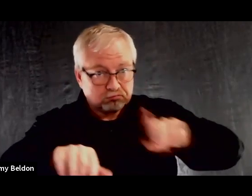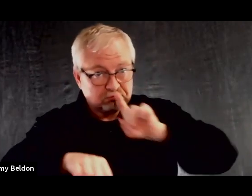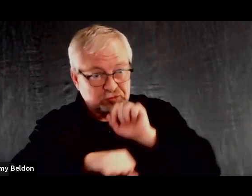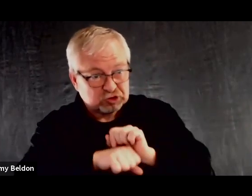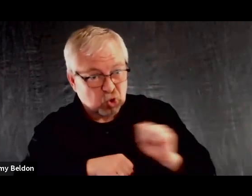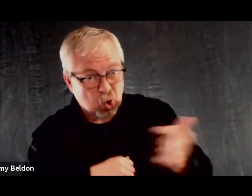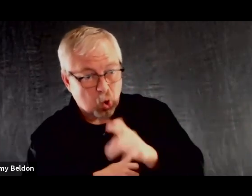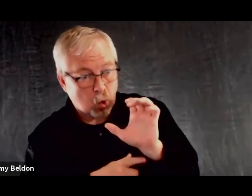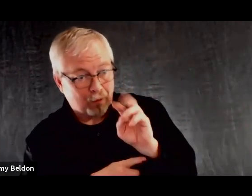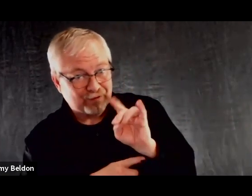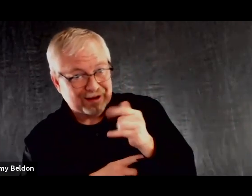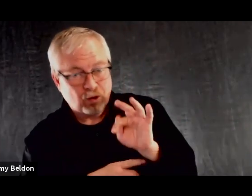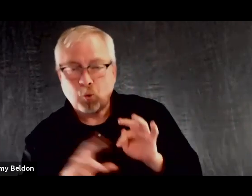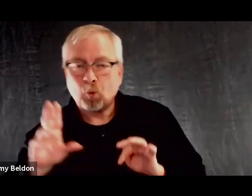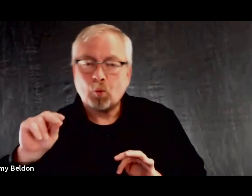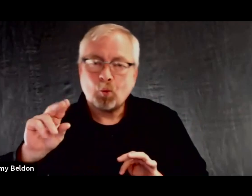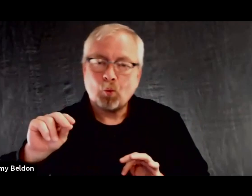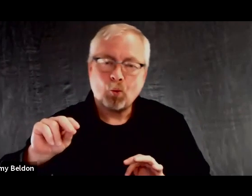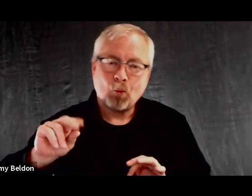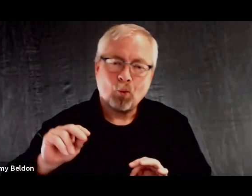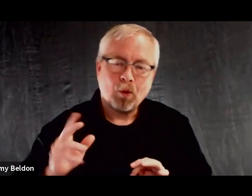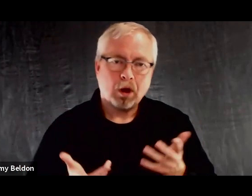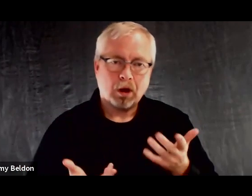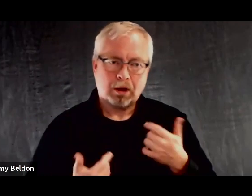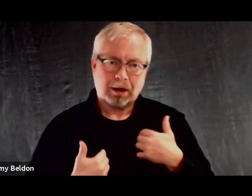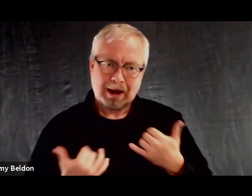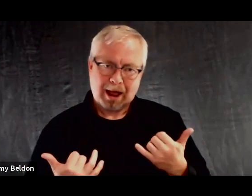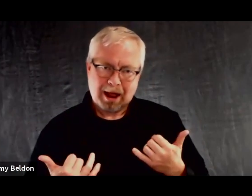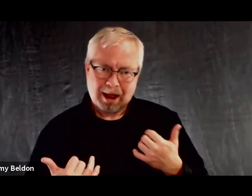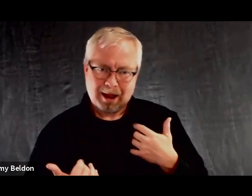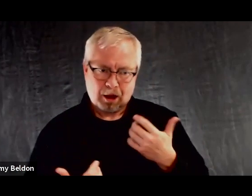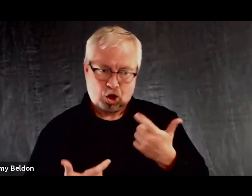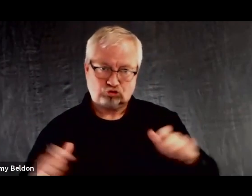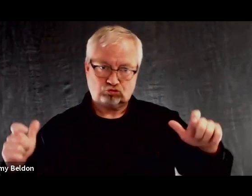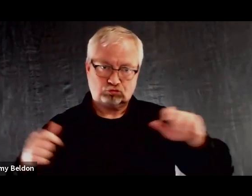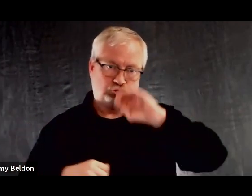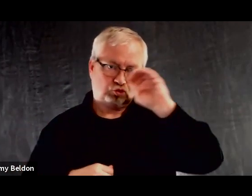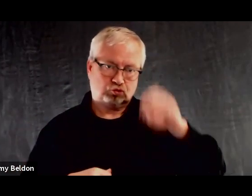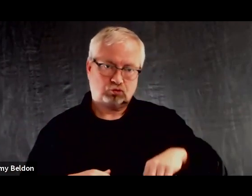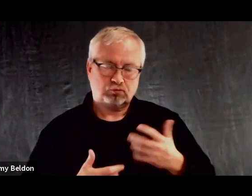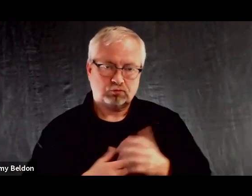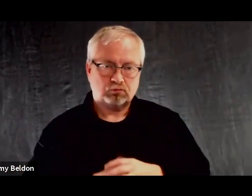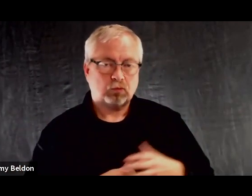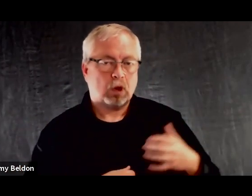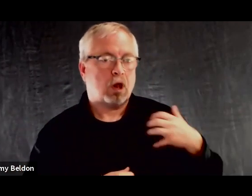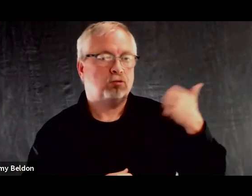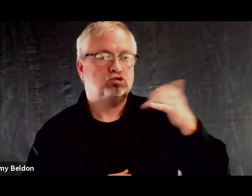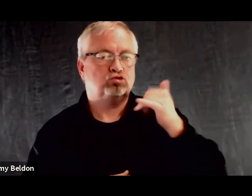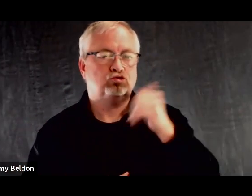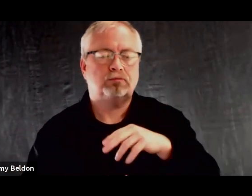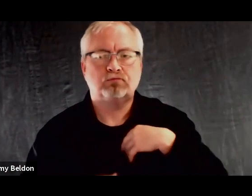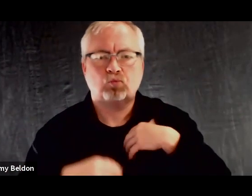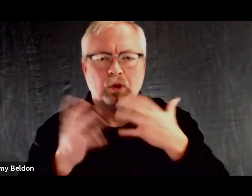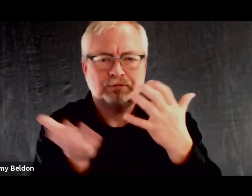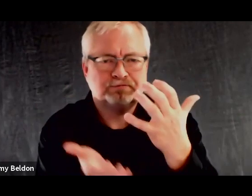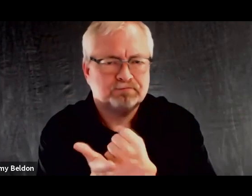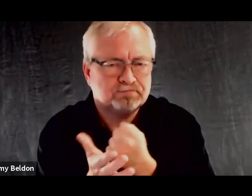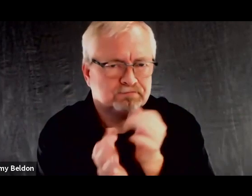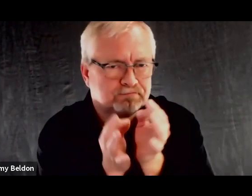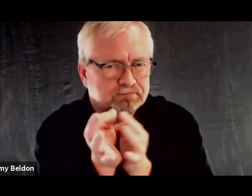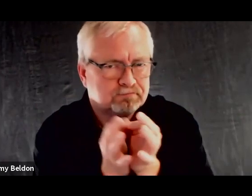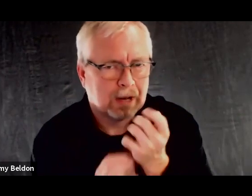of what we're dealing with. I'd just like to just take the opportunity to say